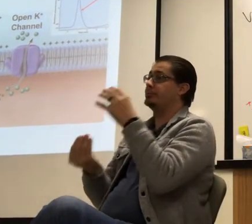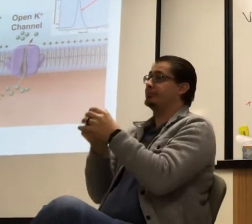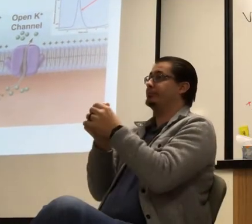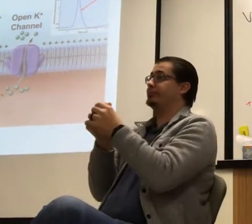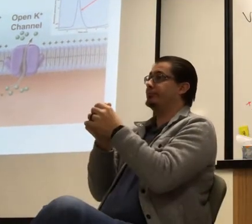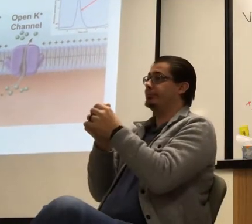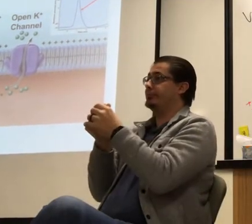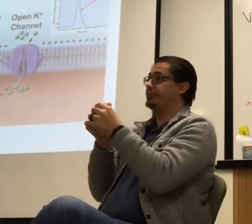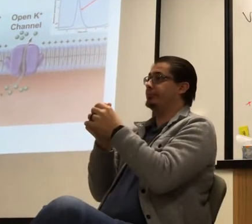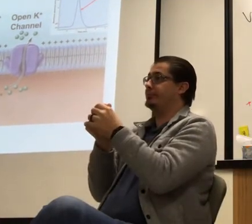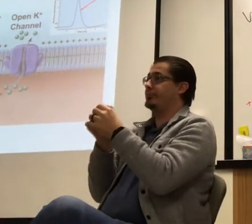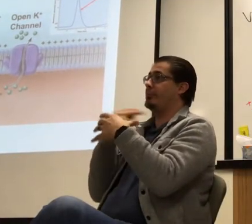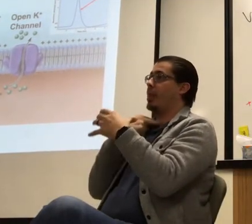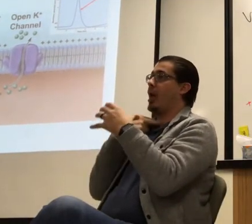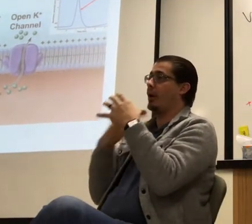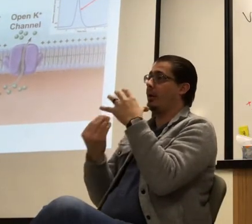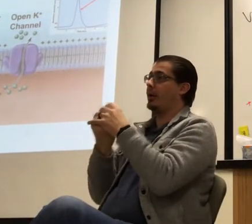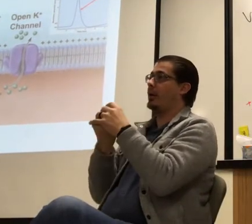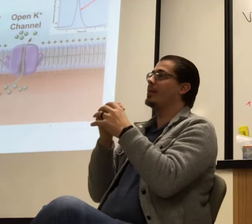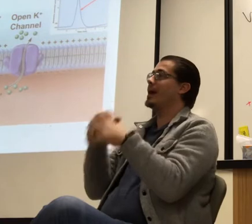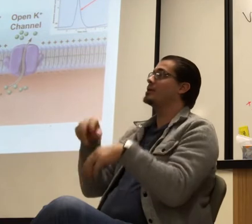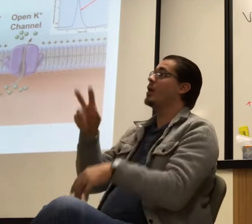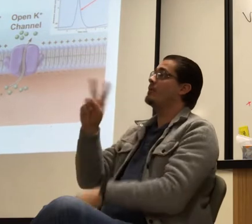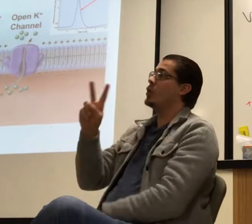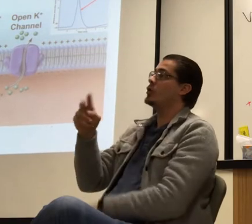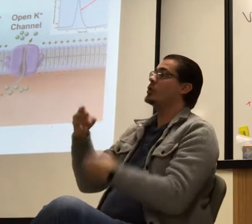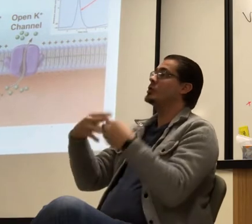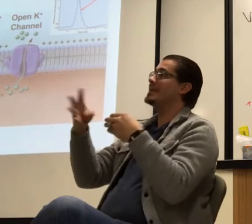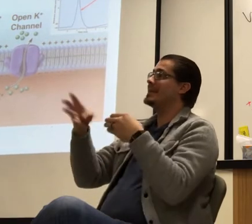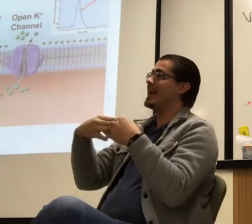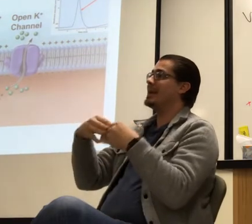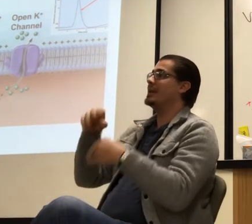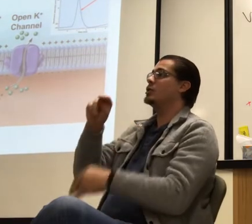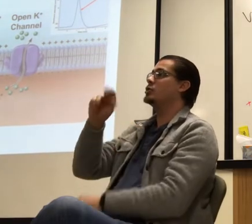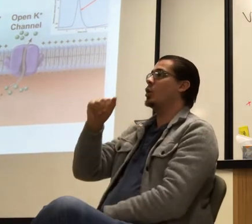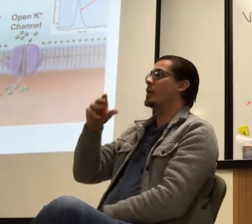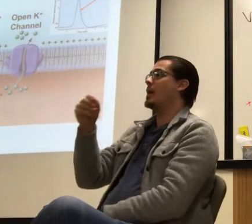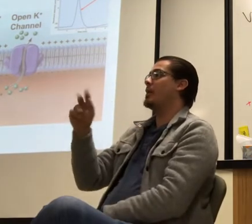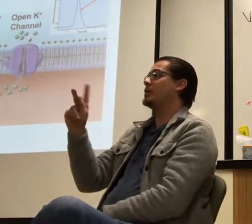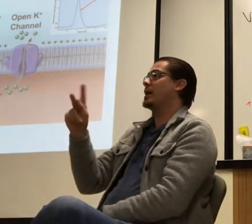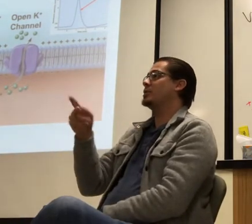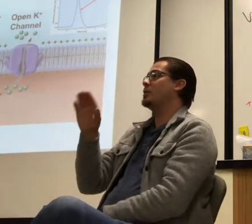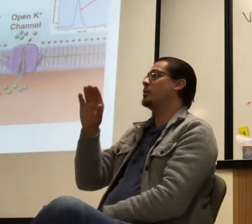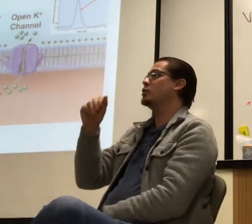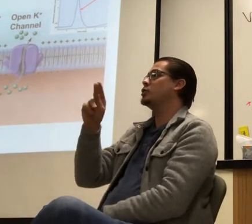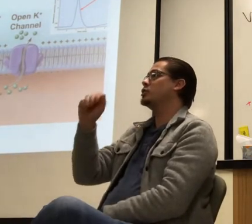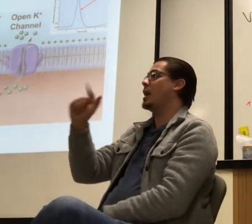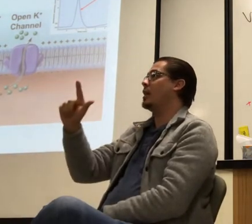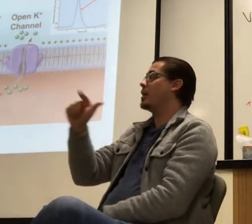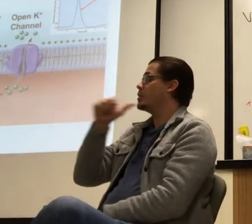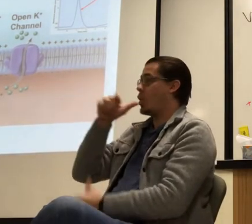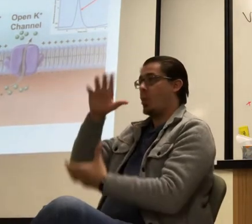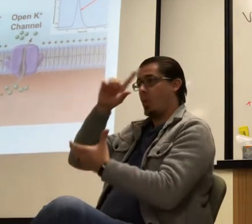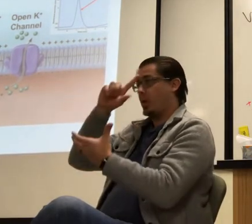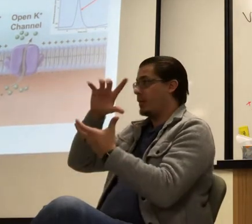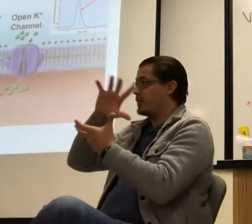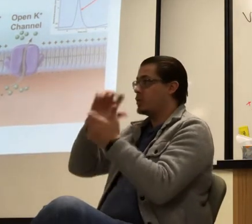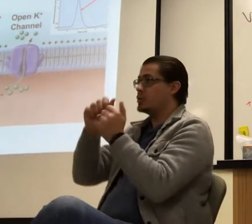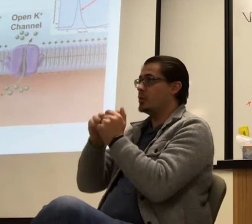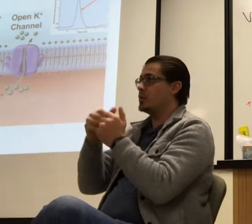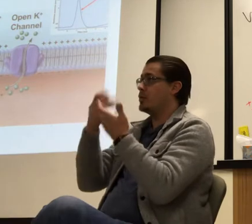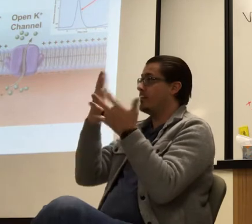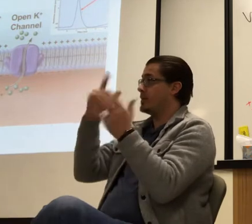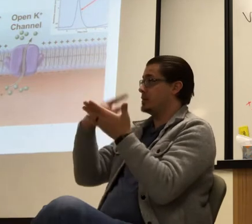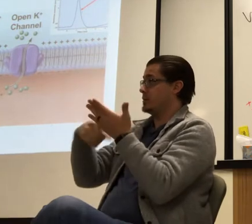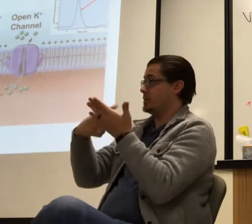So those are the voltage-gated sodium and potassium channels, not to be confused with what we talked